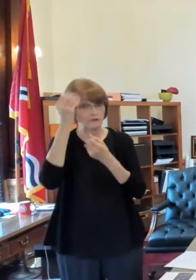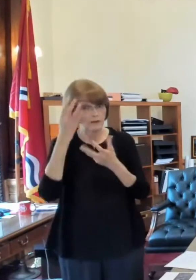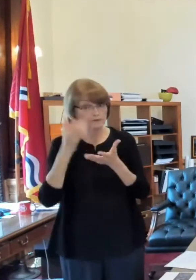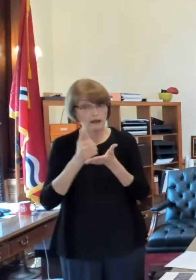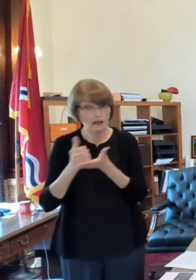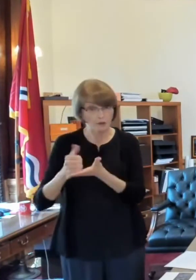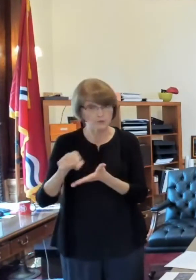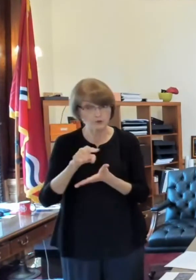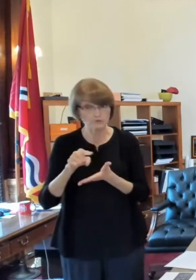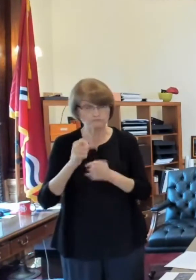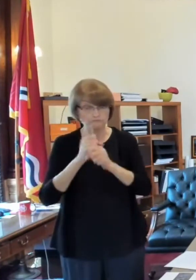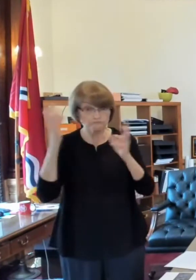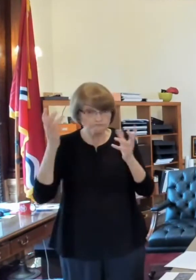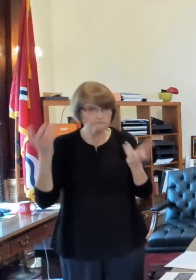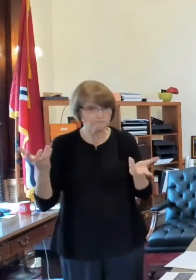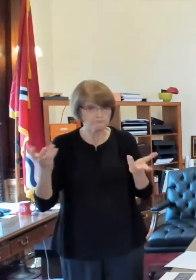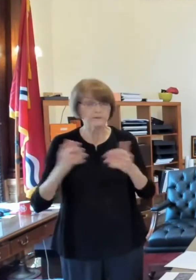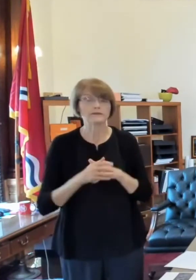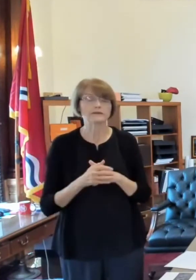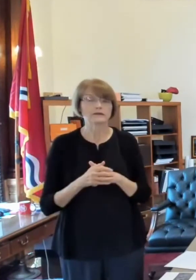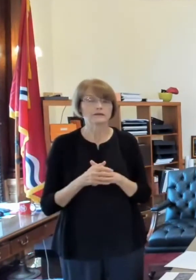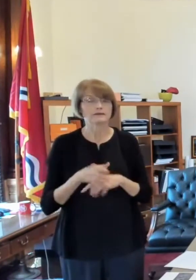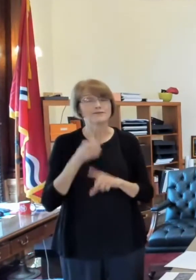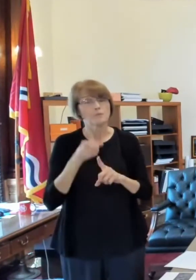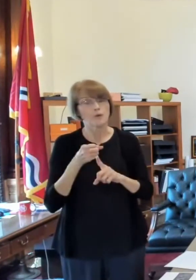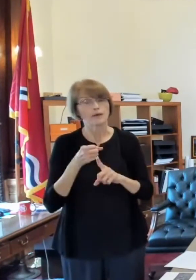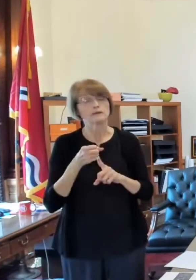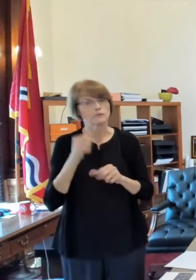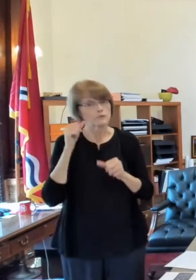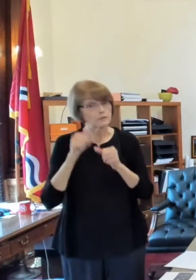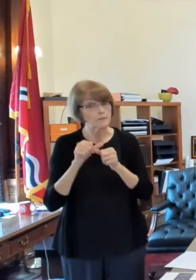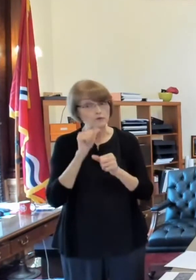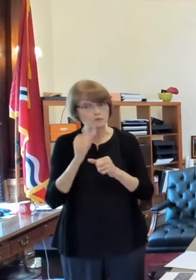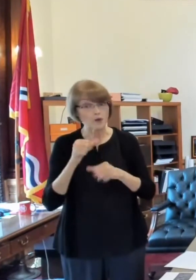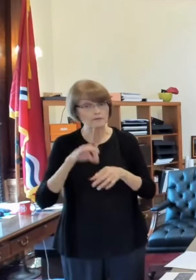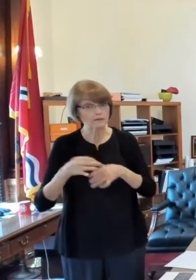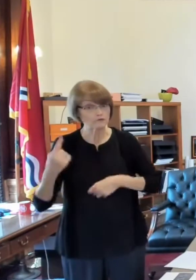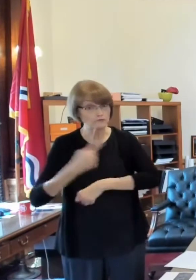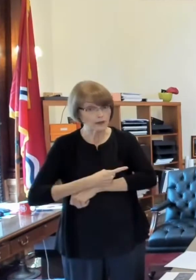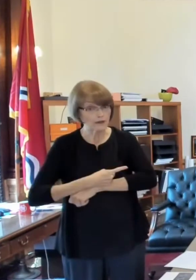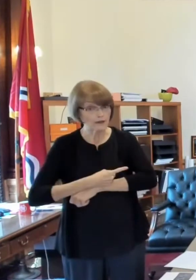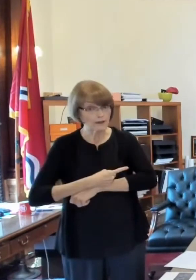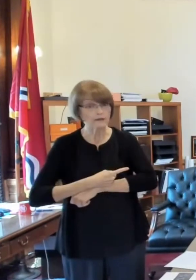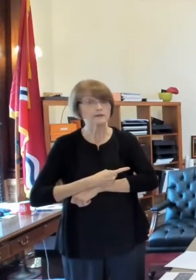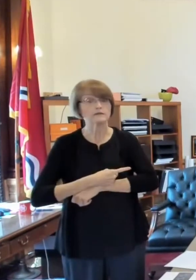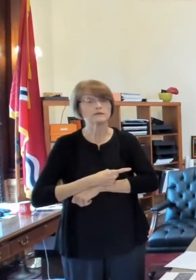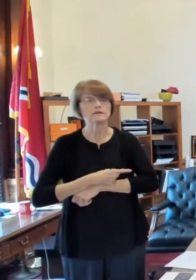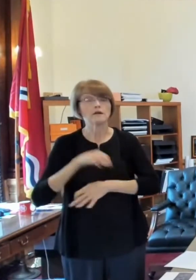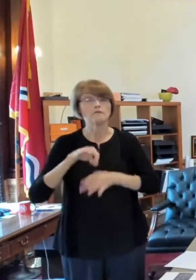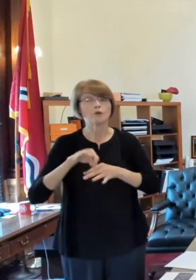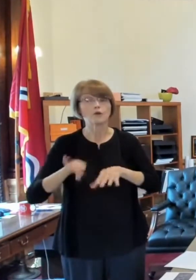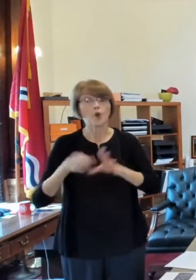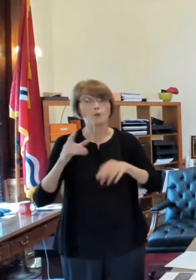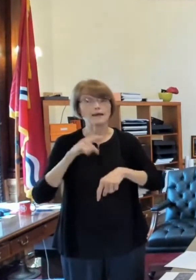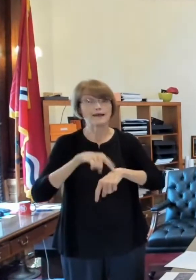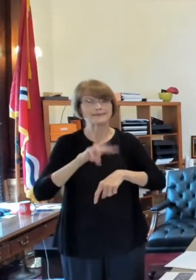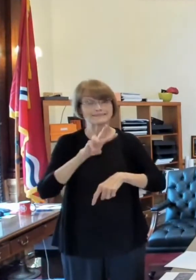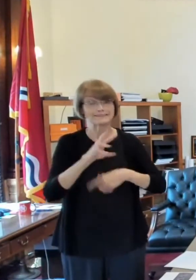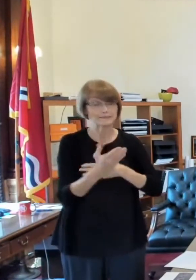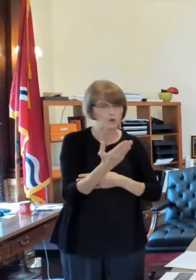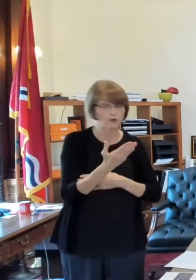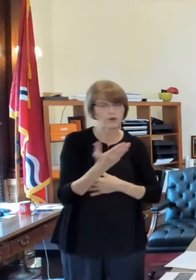And, the bottom line is, please remember tomorrow's election day. Polls open at 6, close at